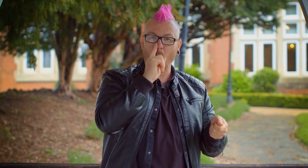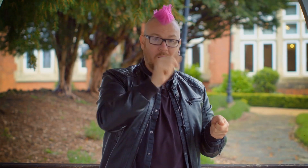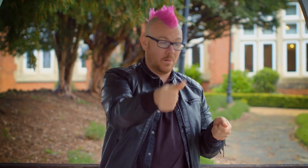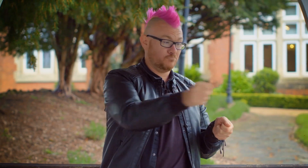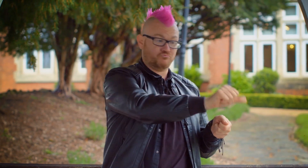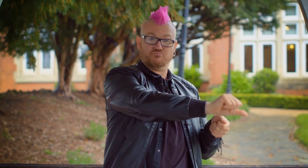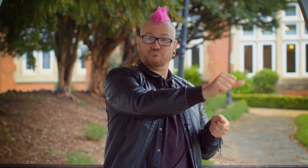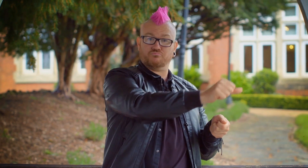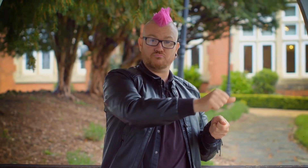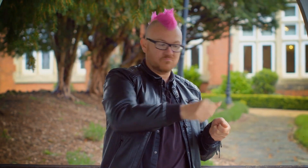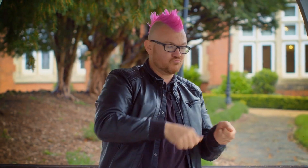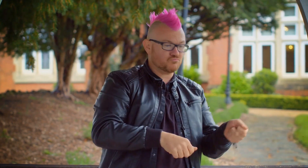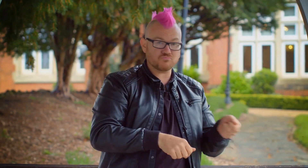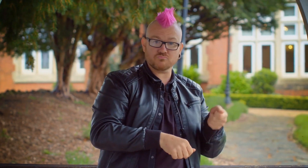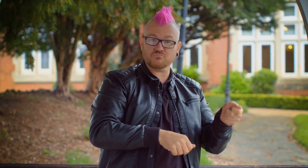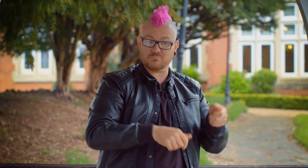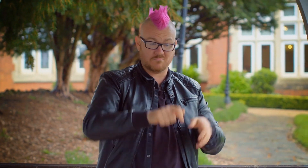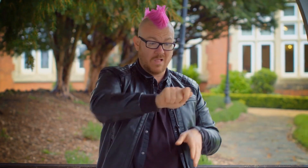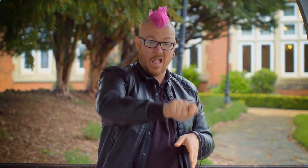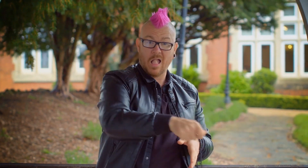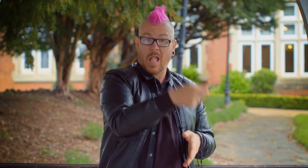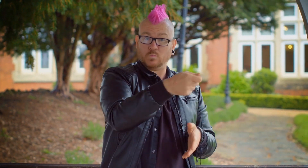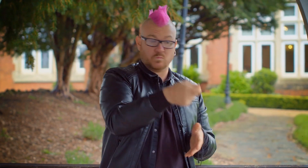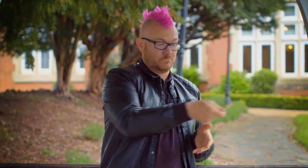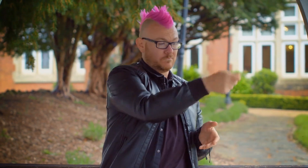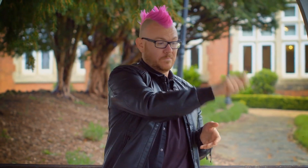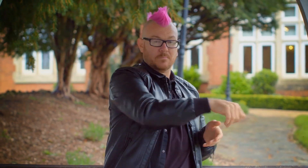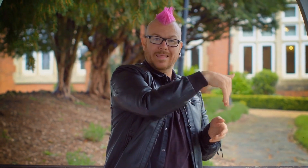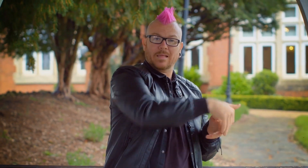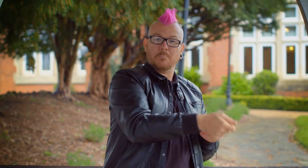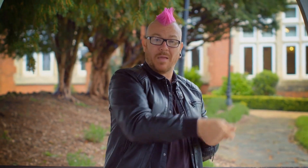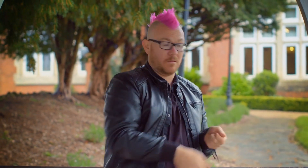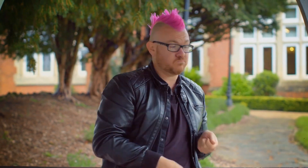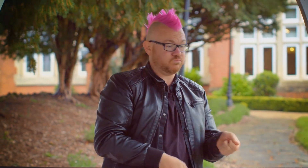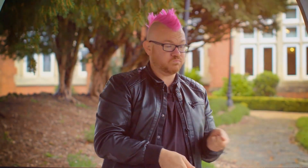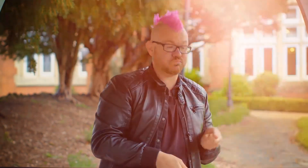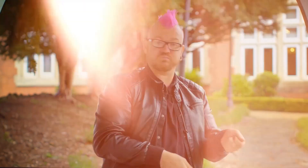Heat some oil in a frying pan. Transfer the gnocchi to the pan.